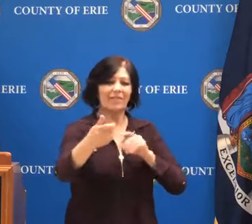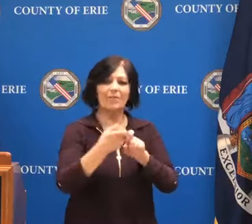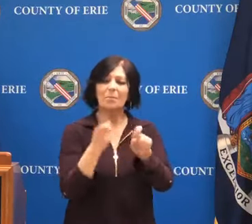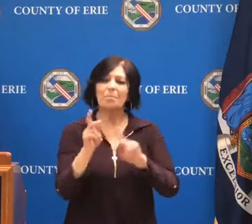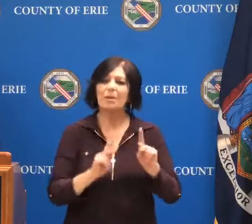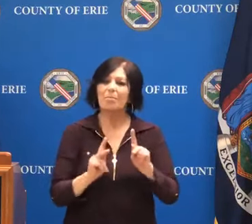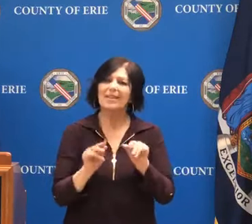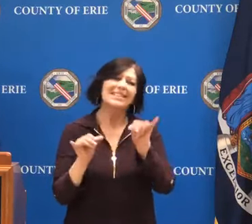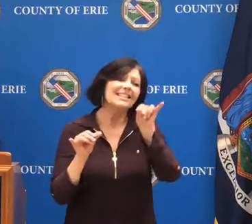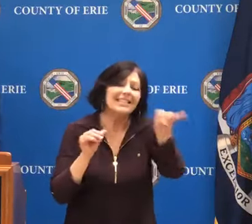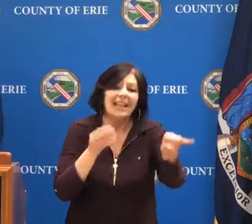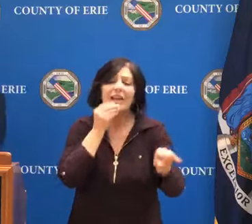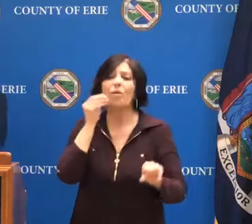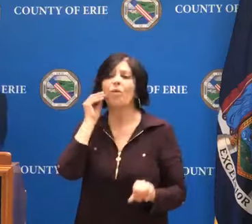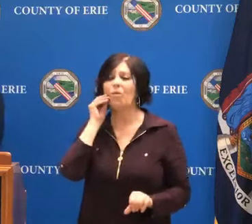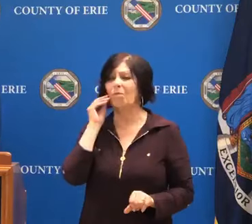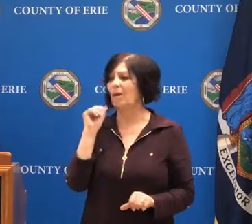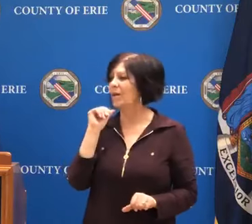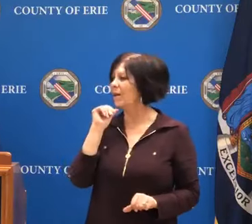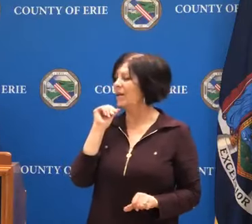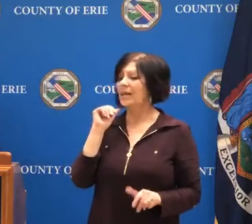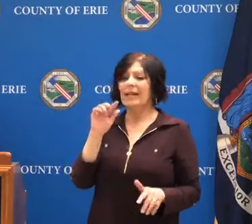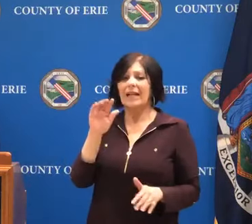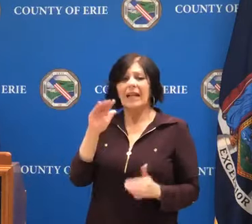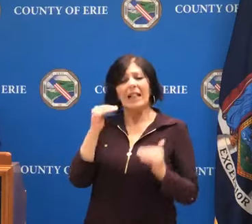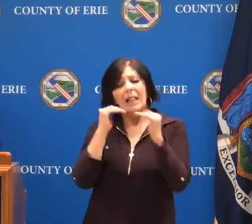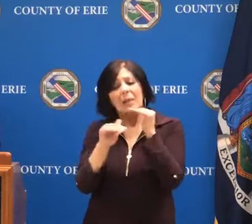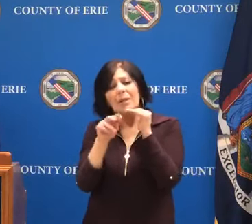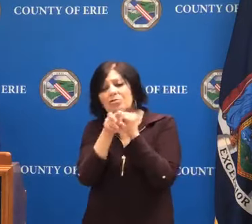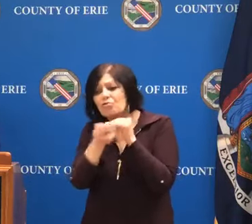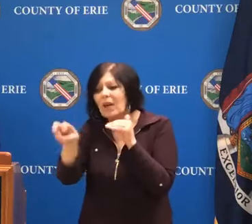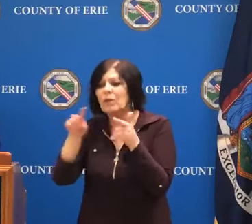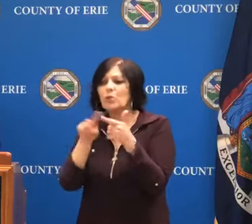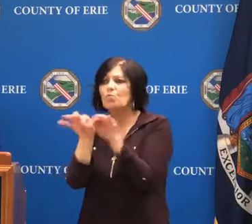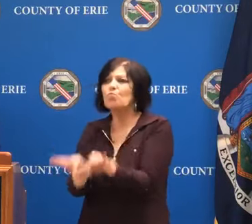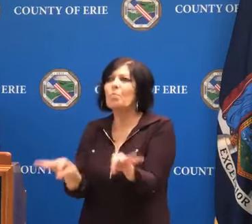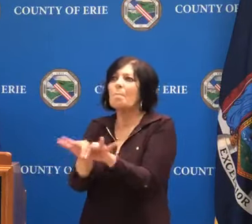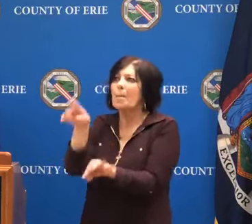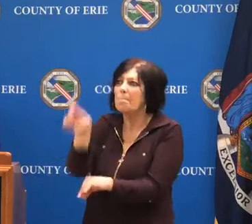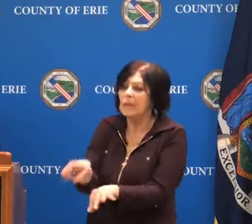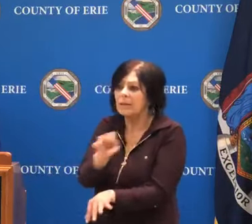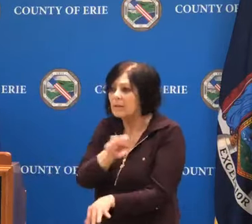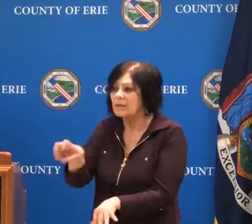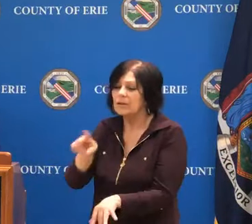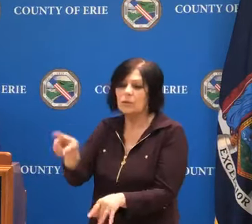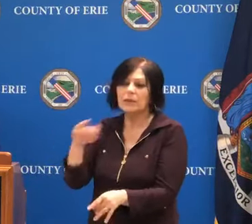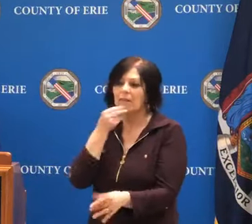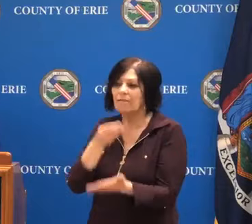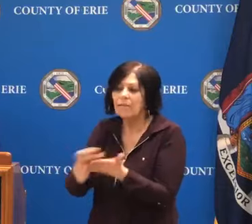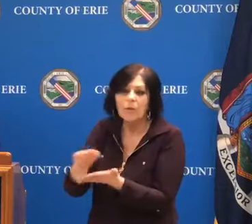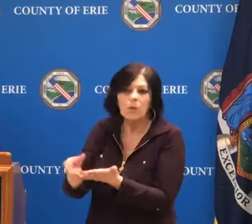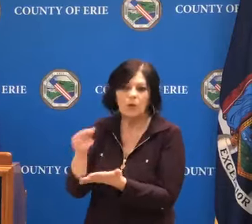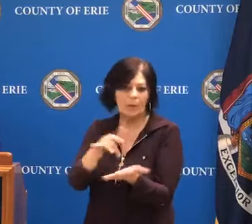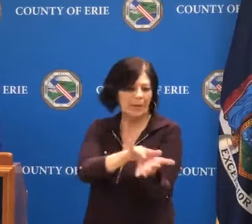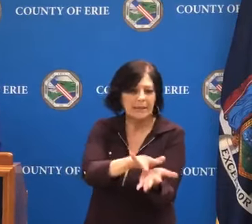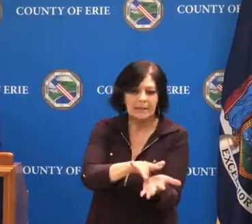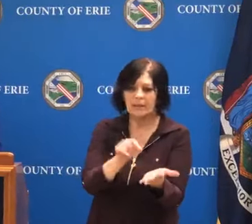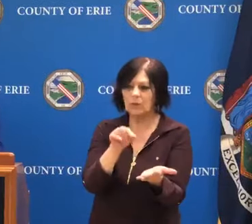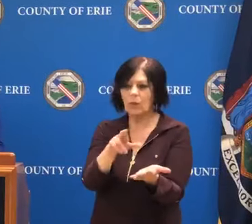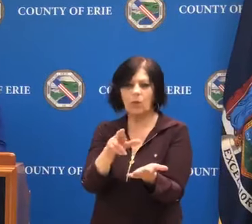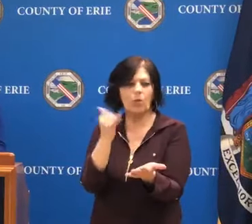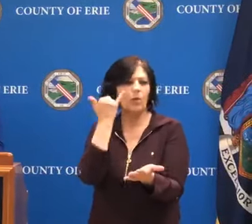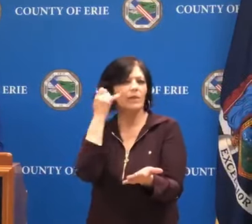just stay at home. Don't only limit your travel to essential travel, where to get groceries or medicine or